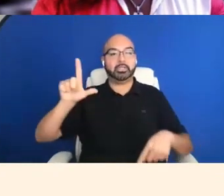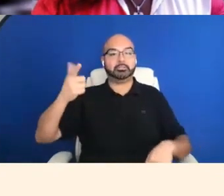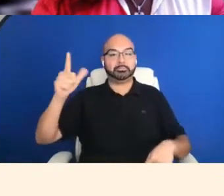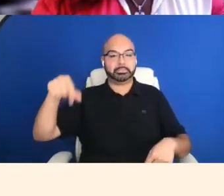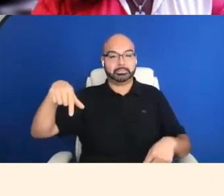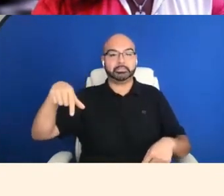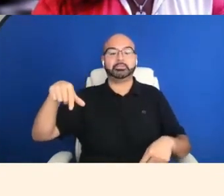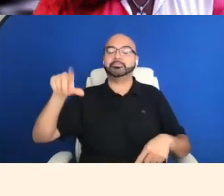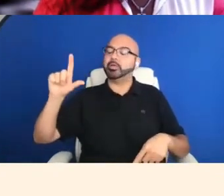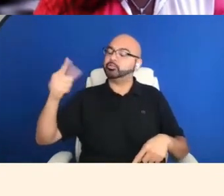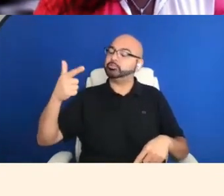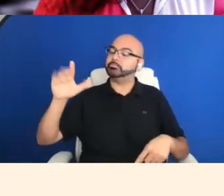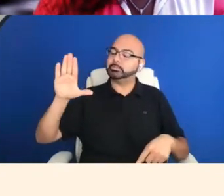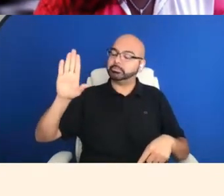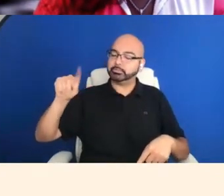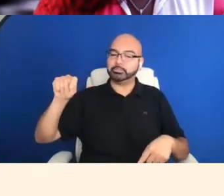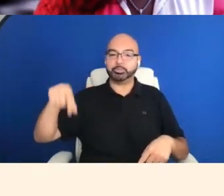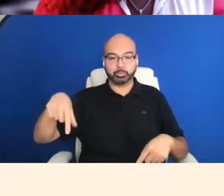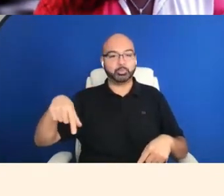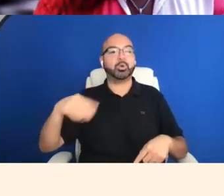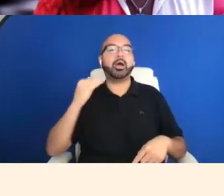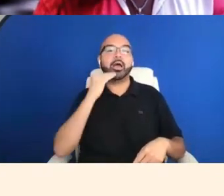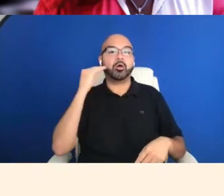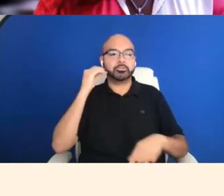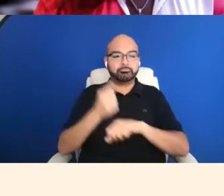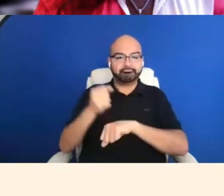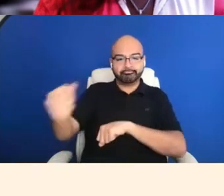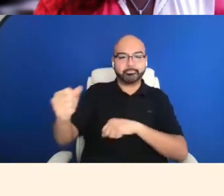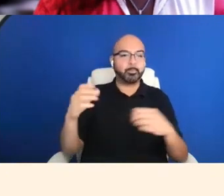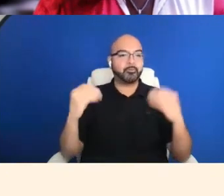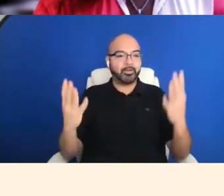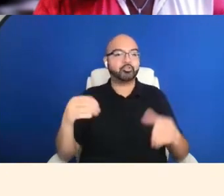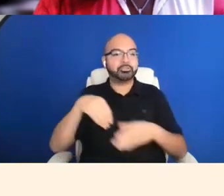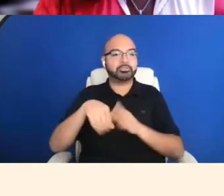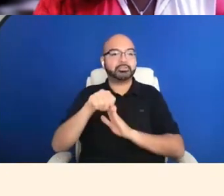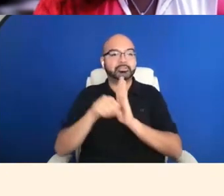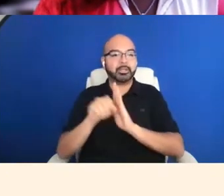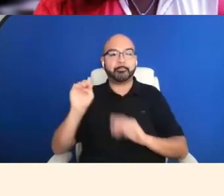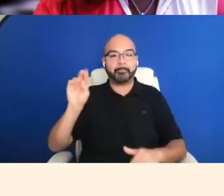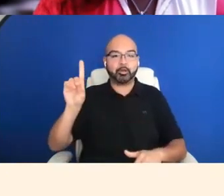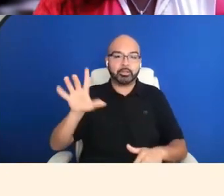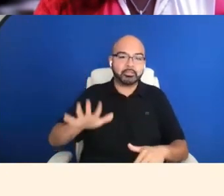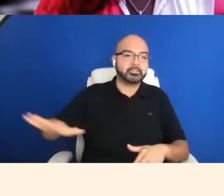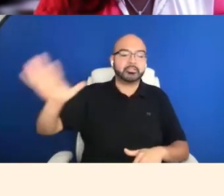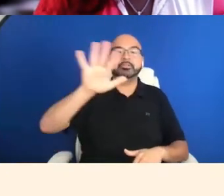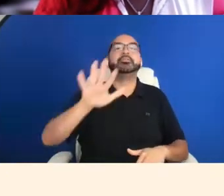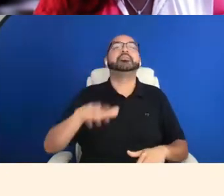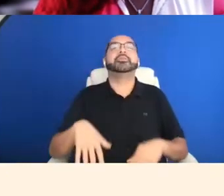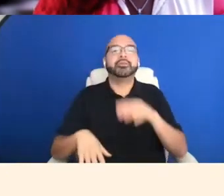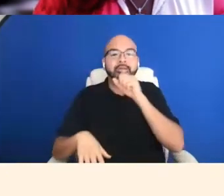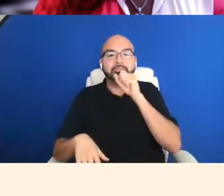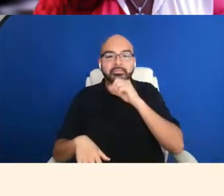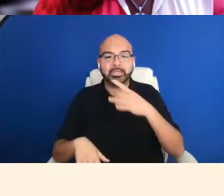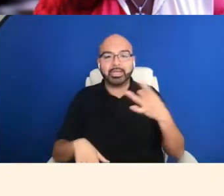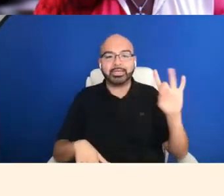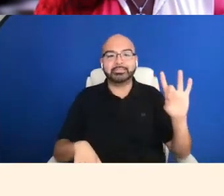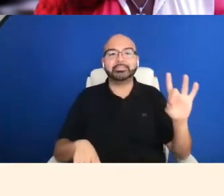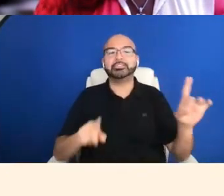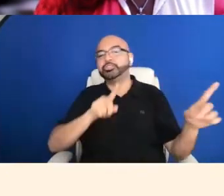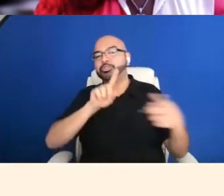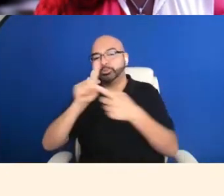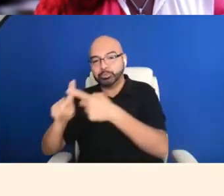LGBTQ housing providers in the state of Maryland that goes from 18 to seniors.